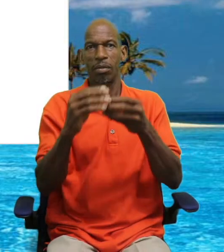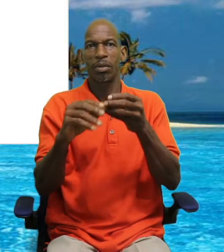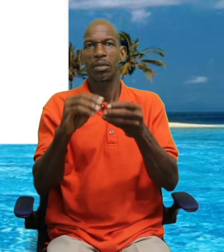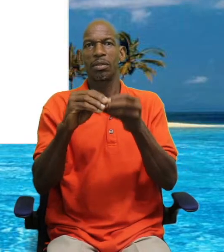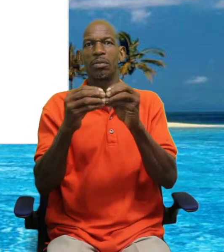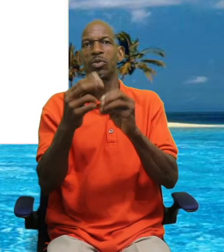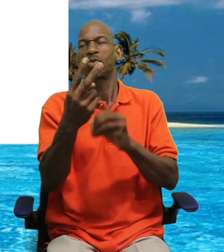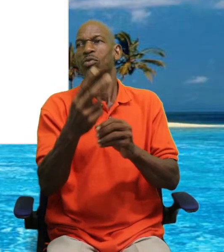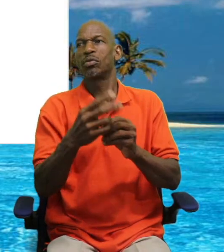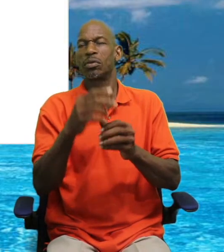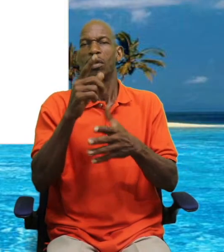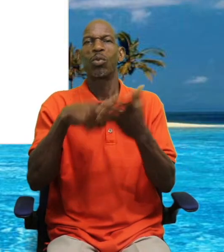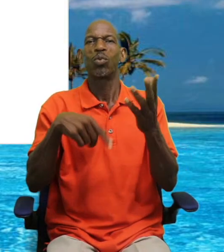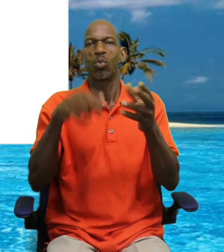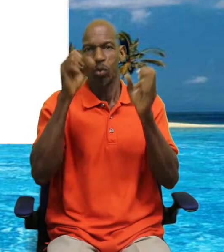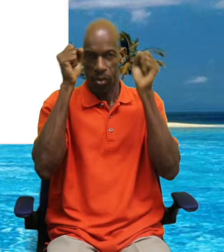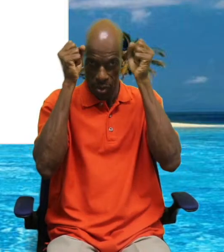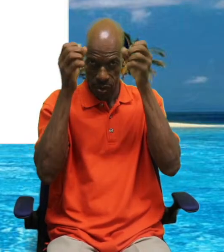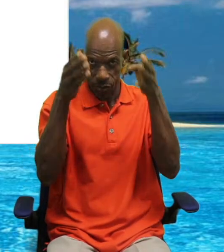for number two?